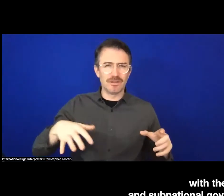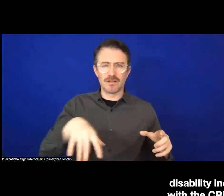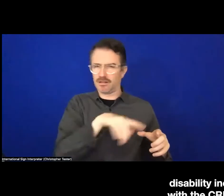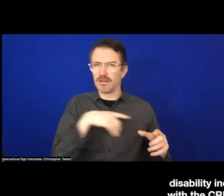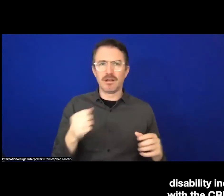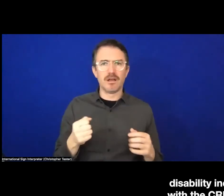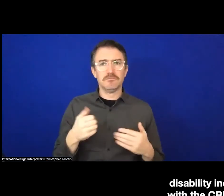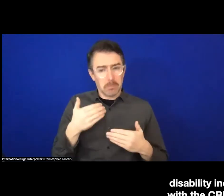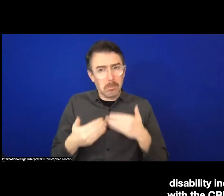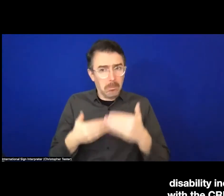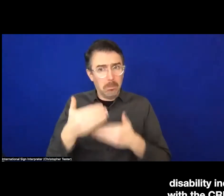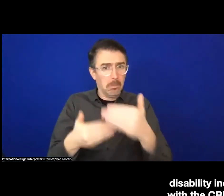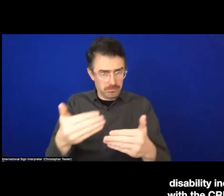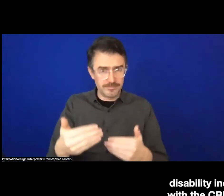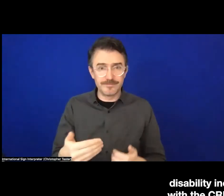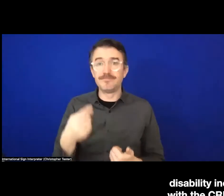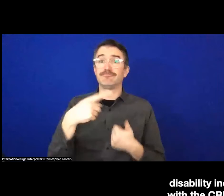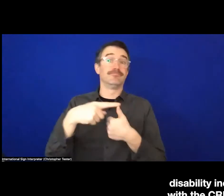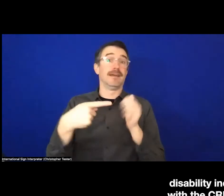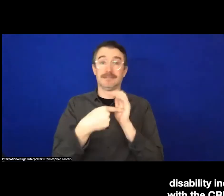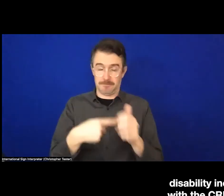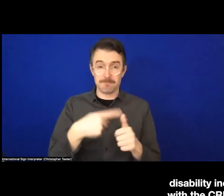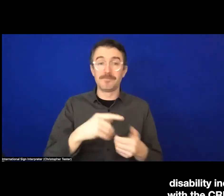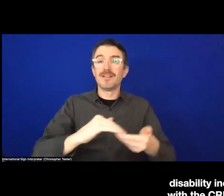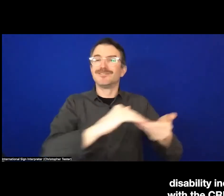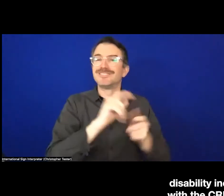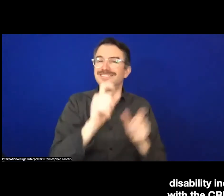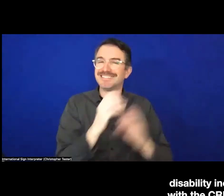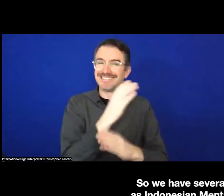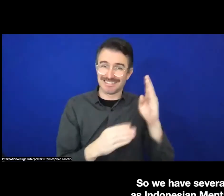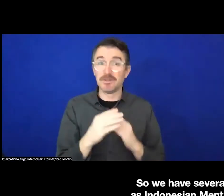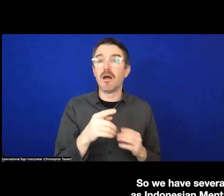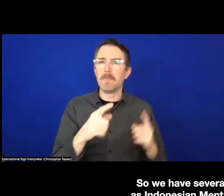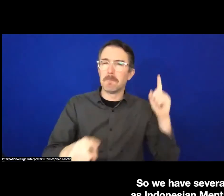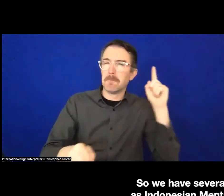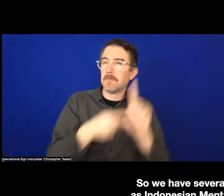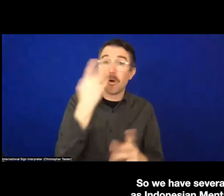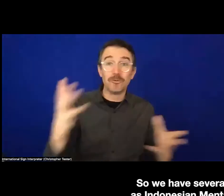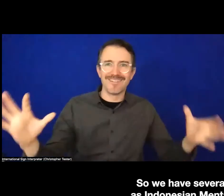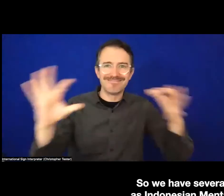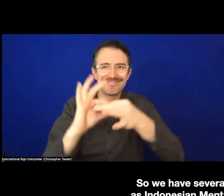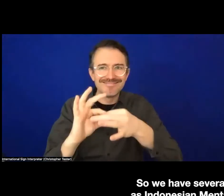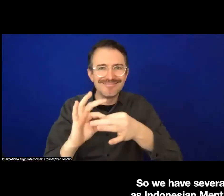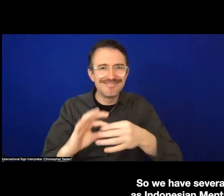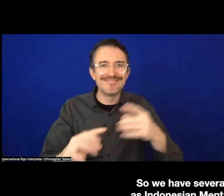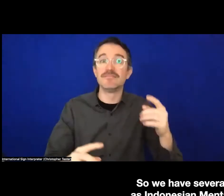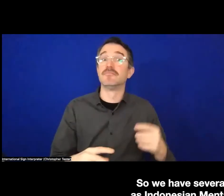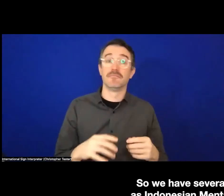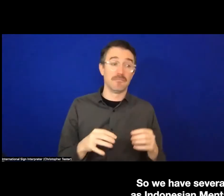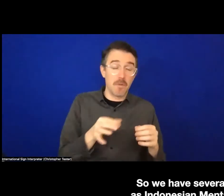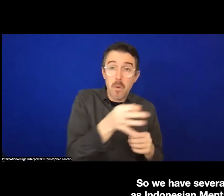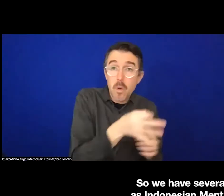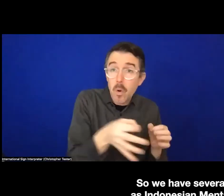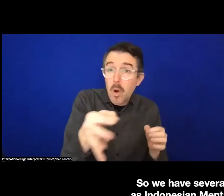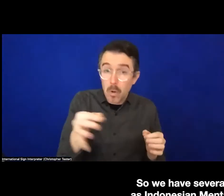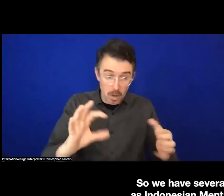to implement disability inclusion in line with the CRPD and SDGs. So we have several organizations